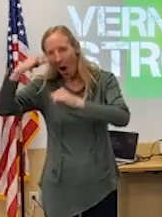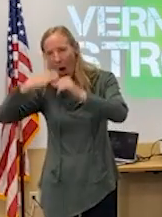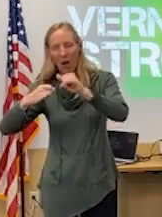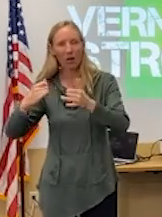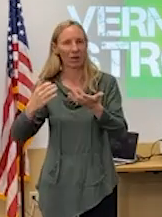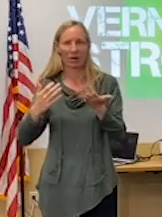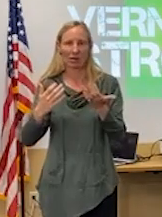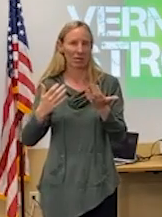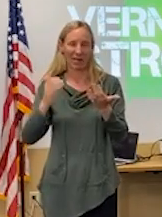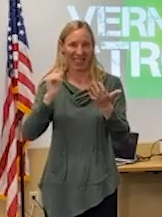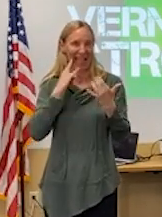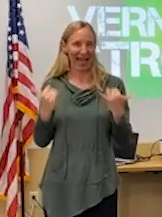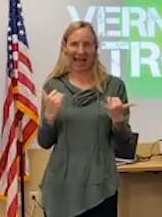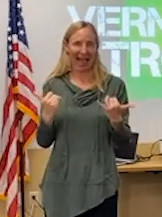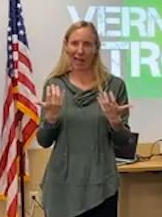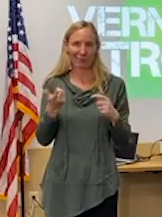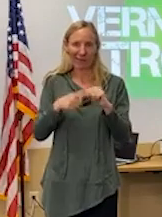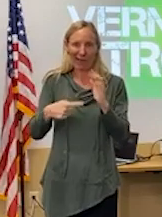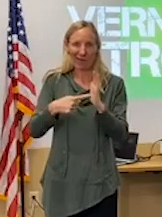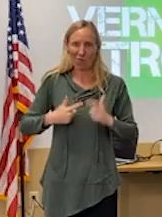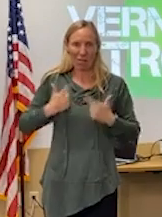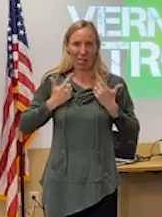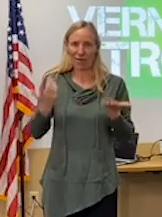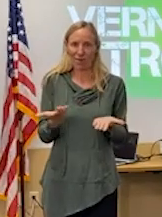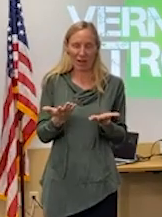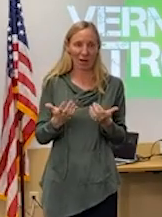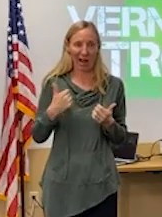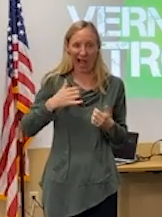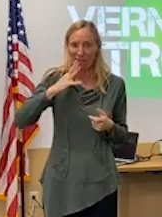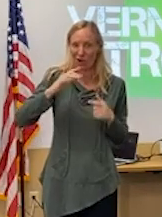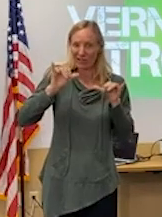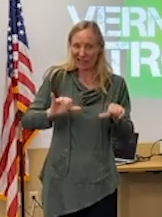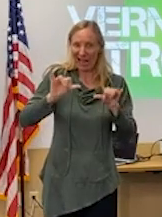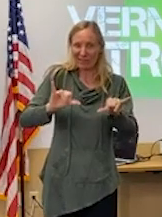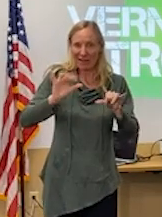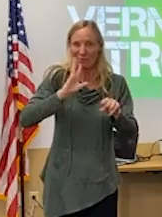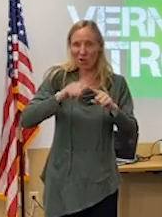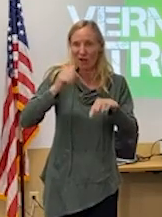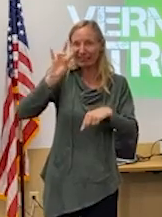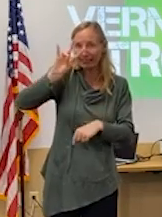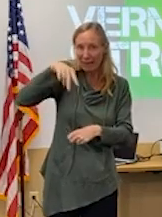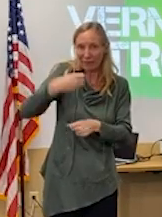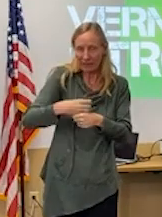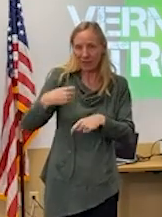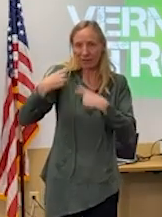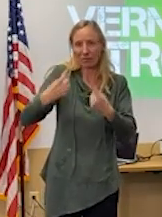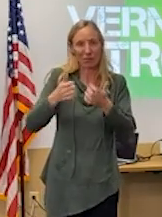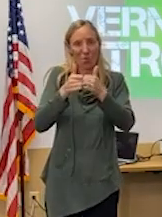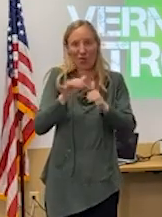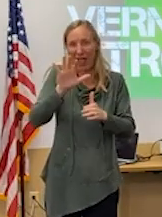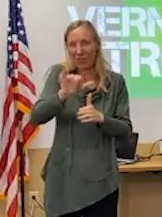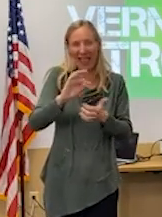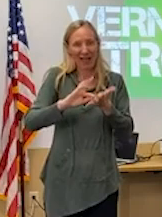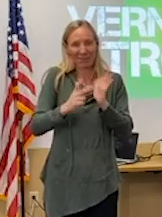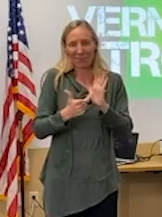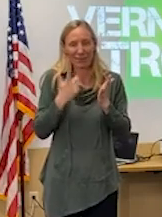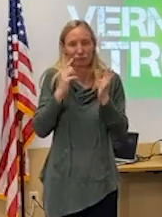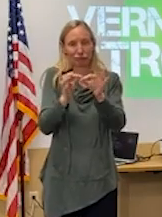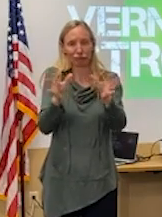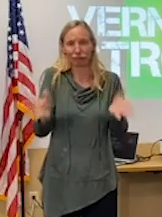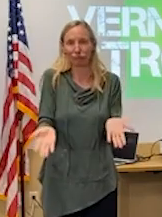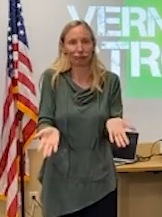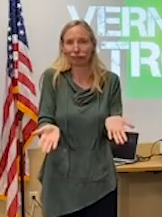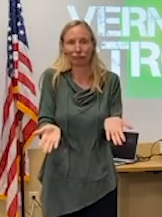but without that component, we are going to be, pushing this rope uphill.